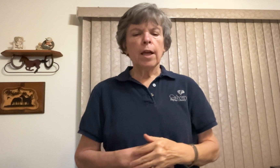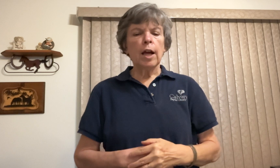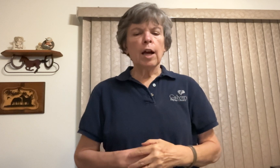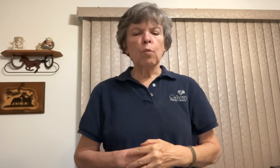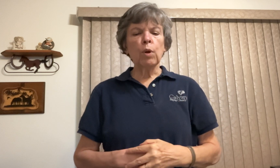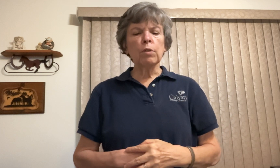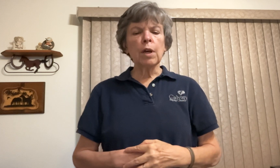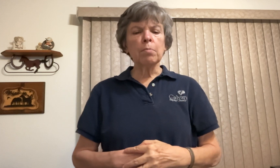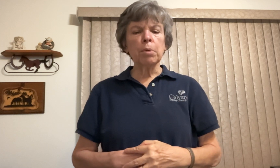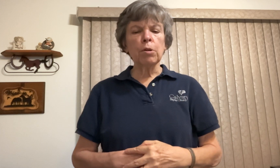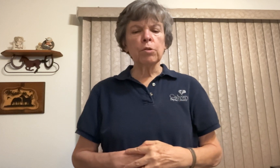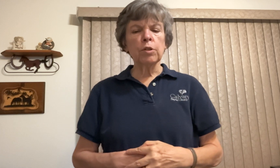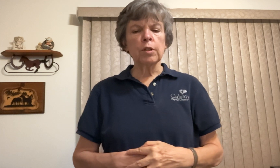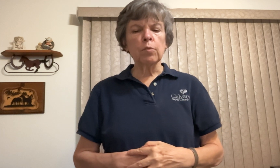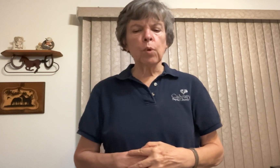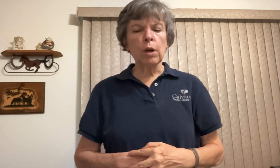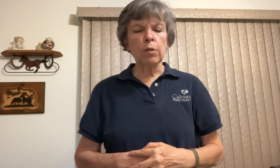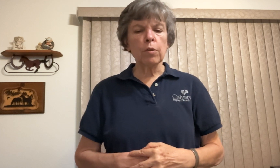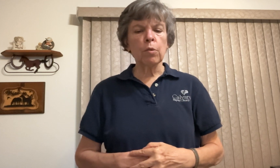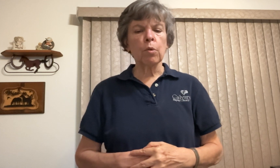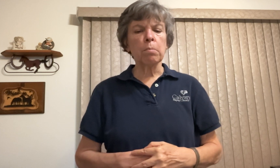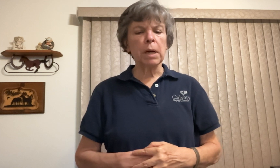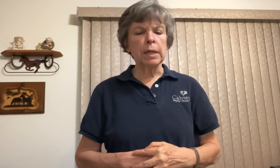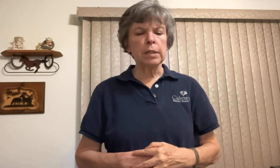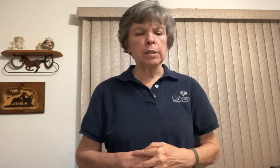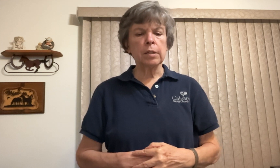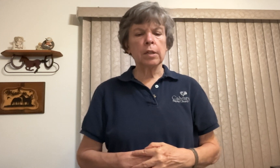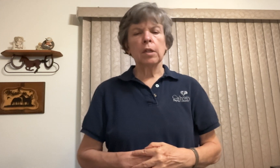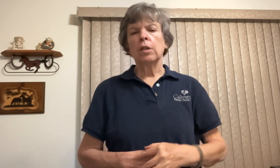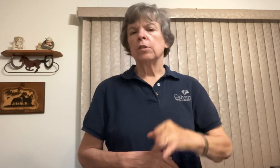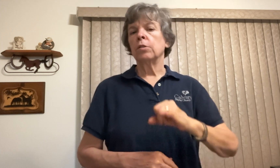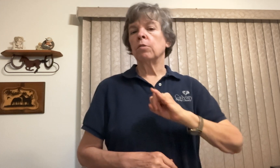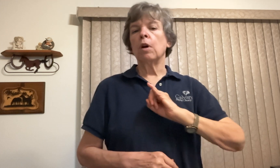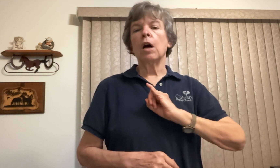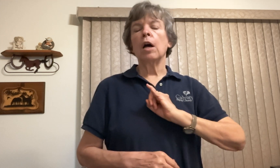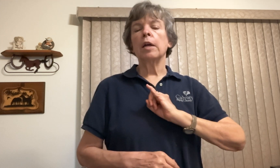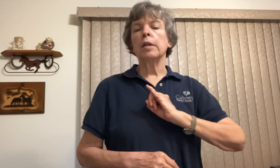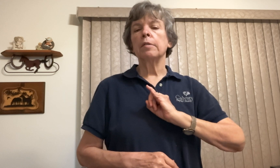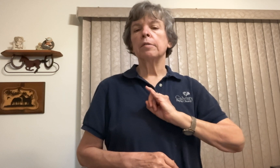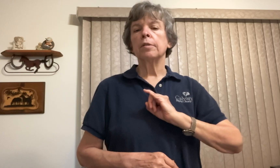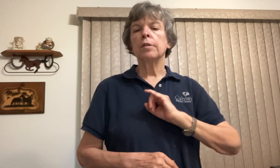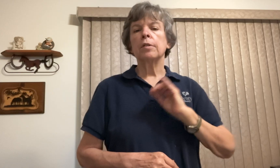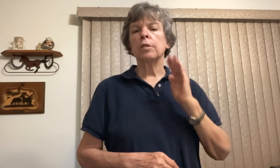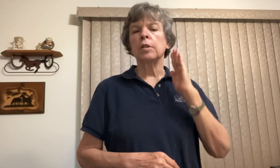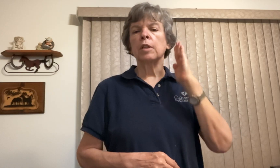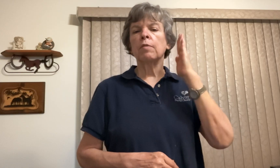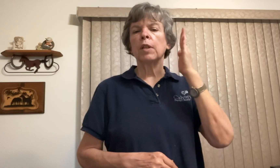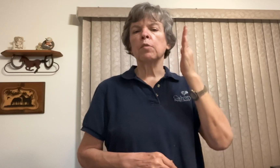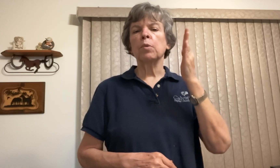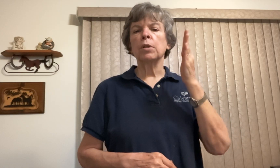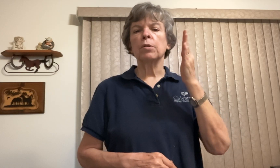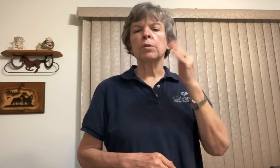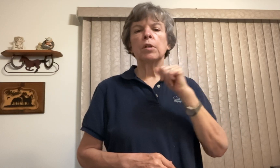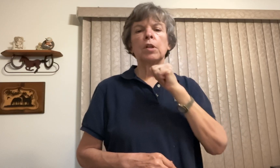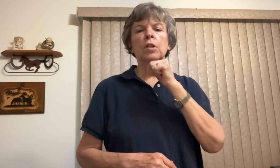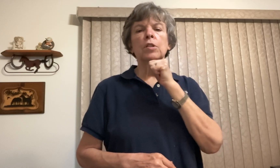I will not boast in wealth or might. So I can leave out the will,